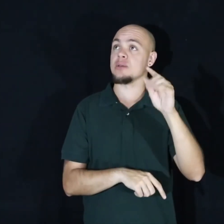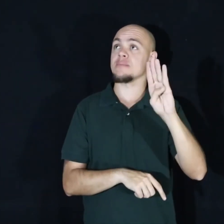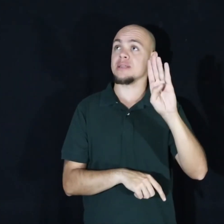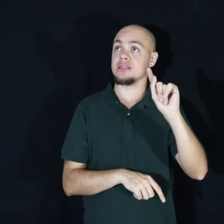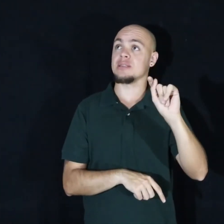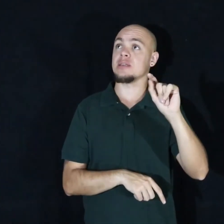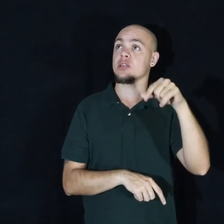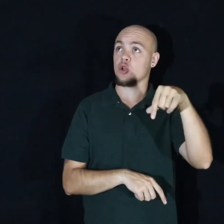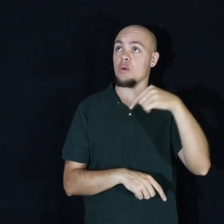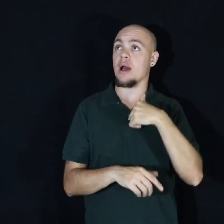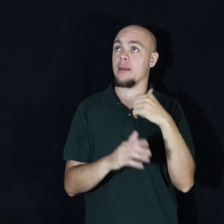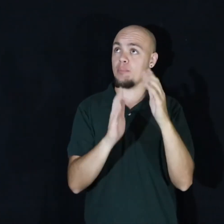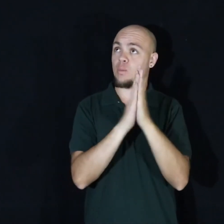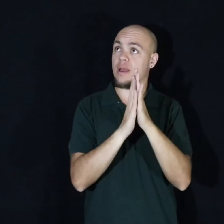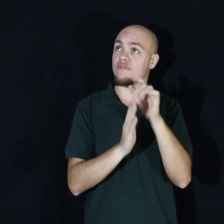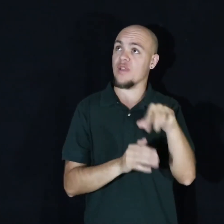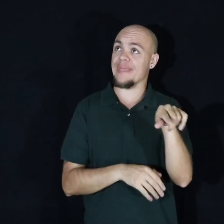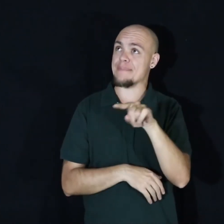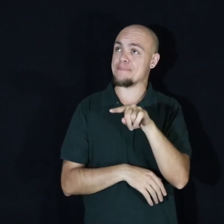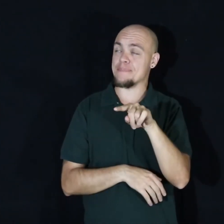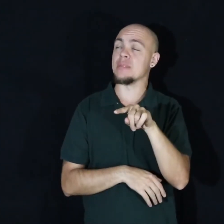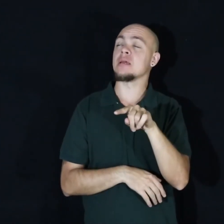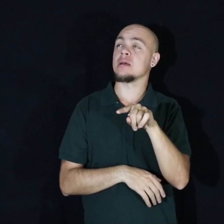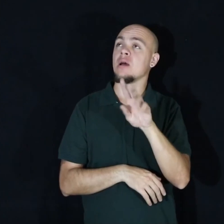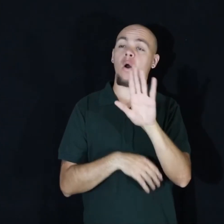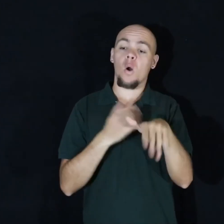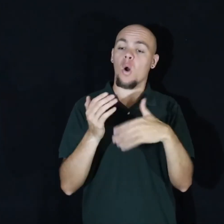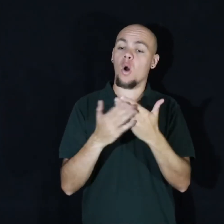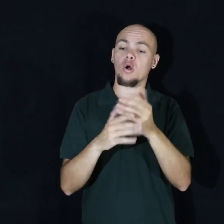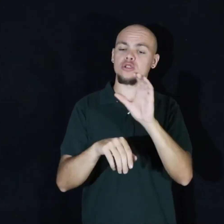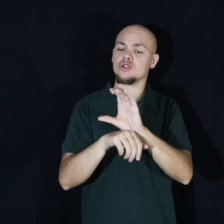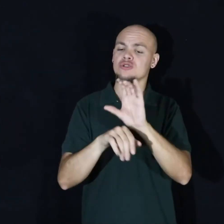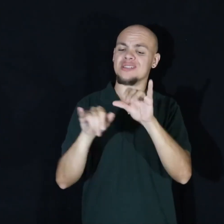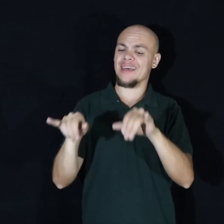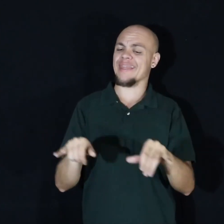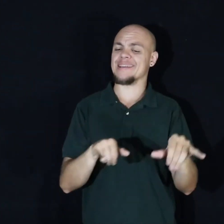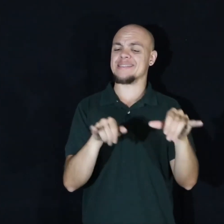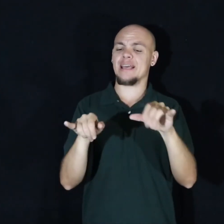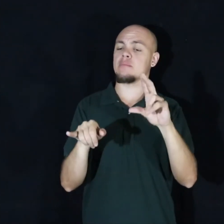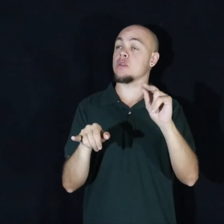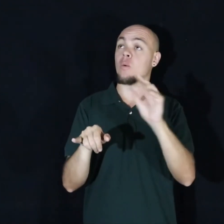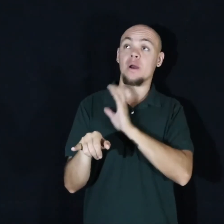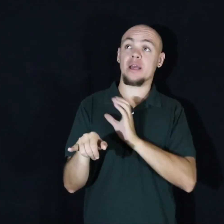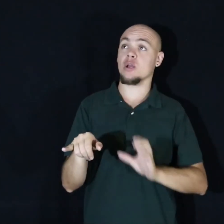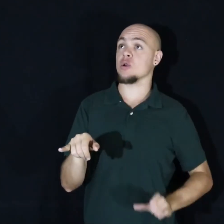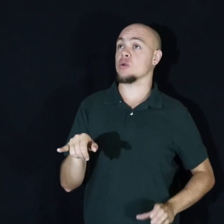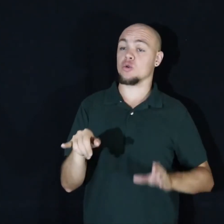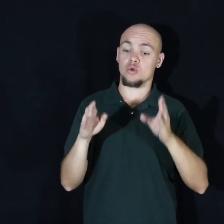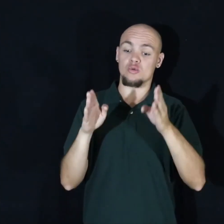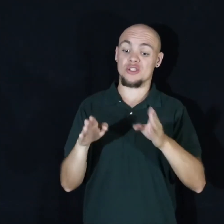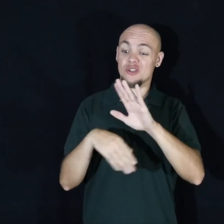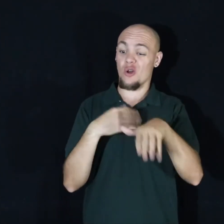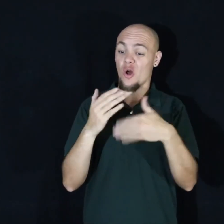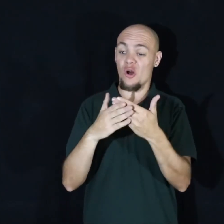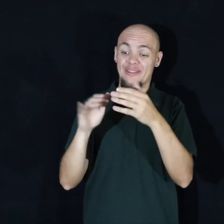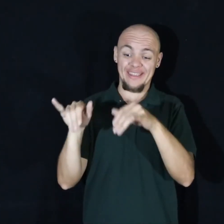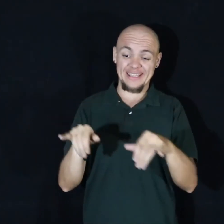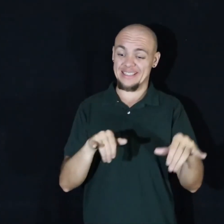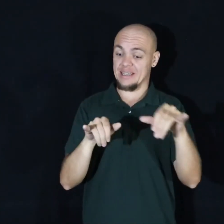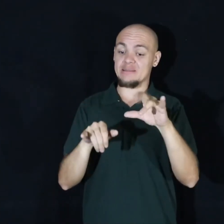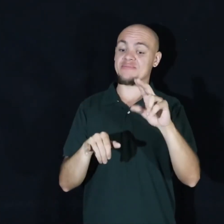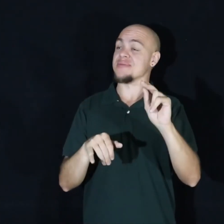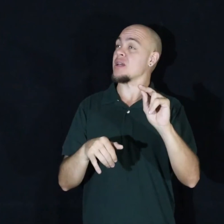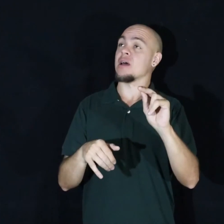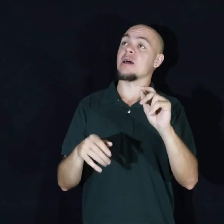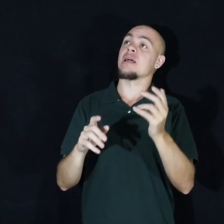who are LGBTQ. Father, let them know that not all churches are the same, that not all Christians are